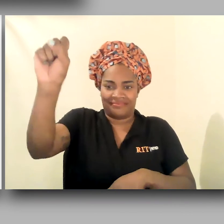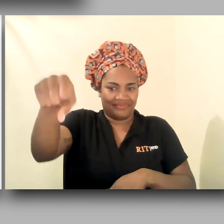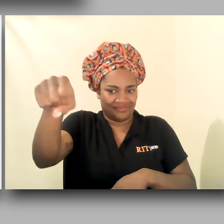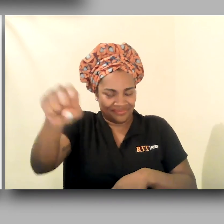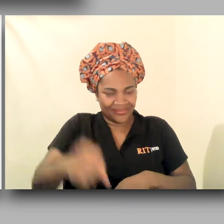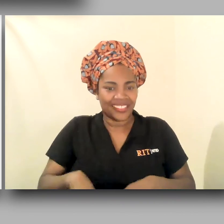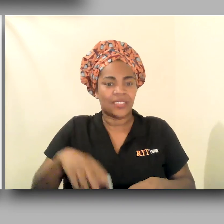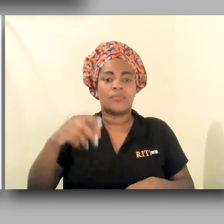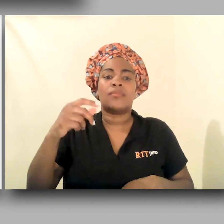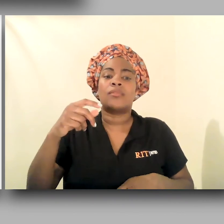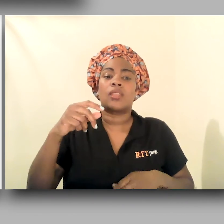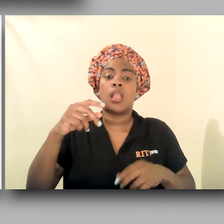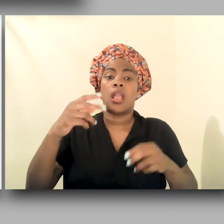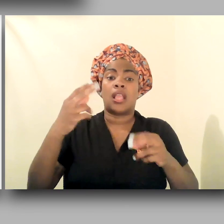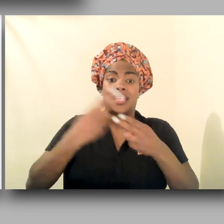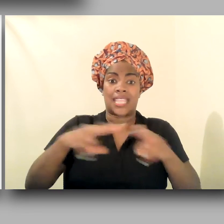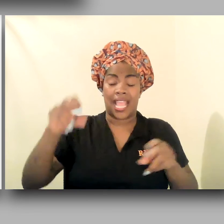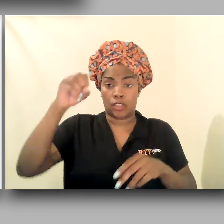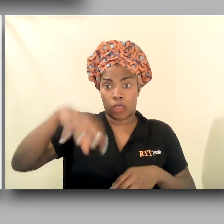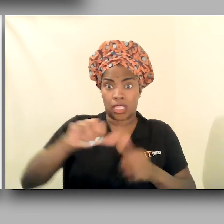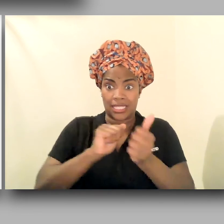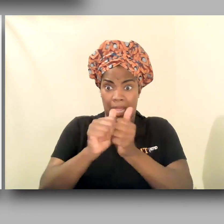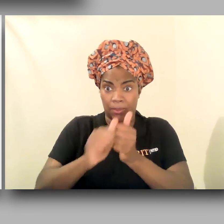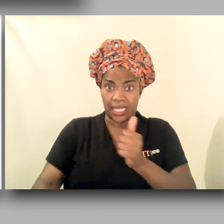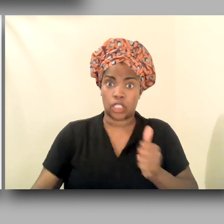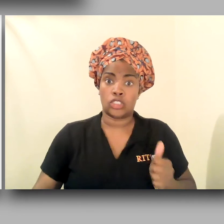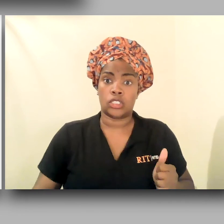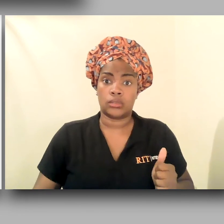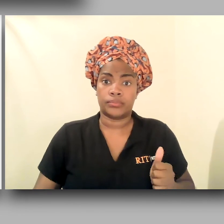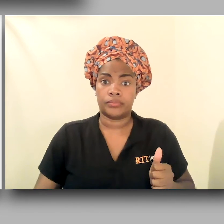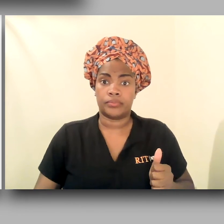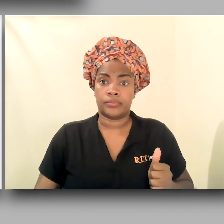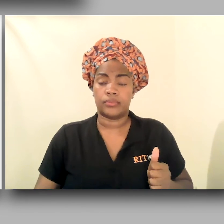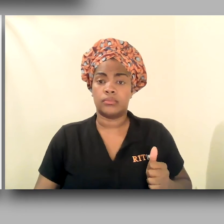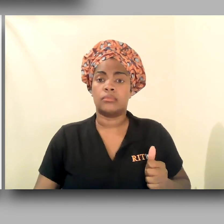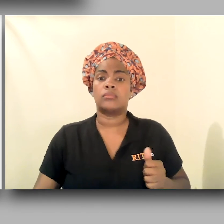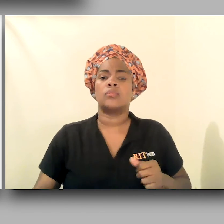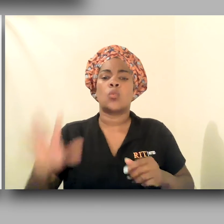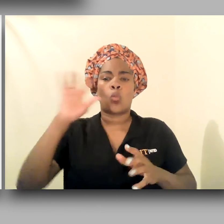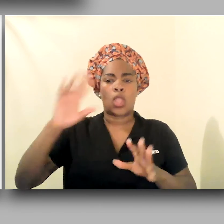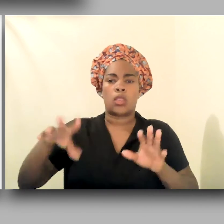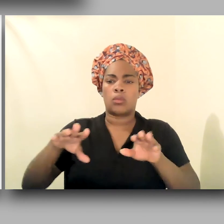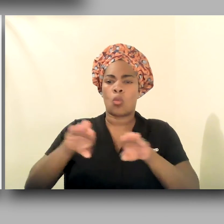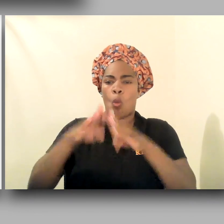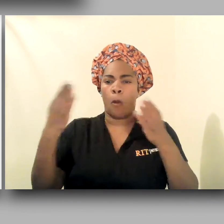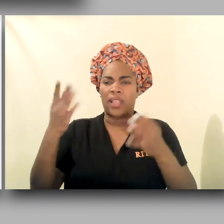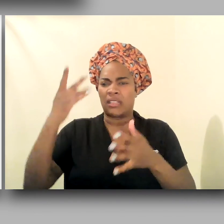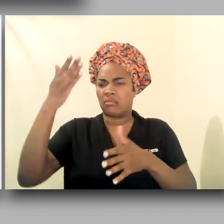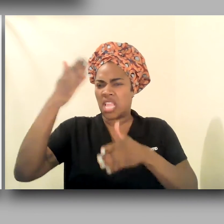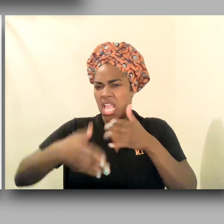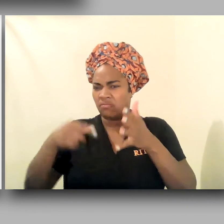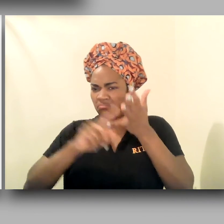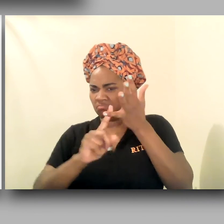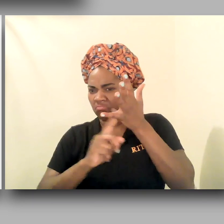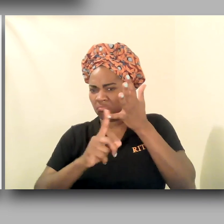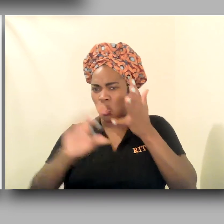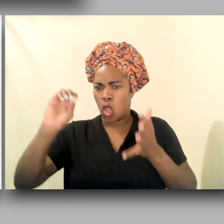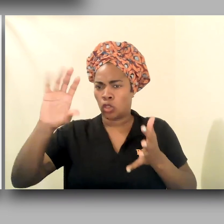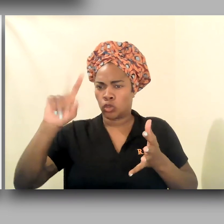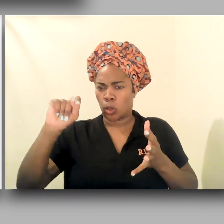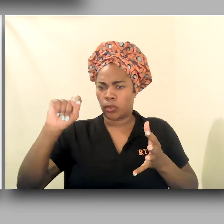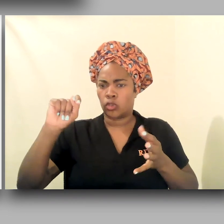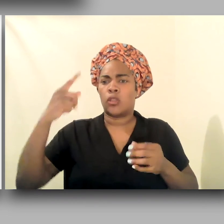drop competition will be opening at the end of October. So look for